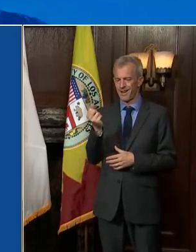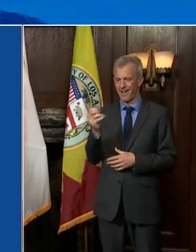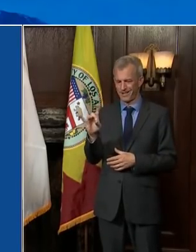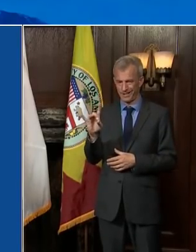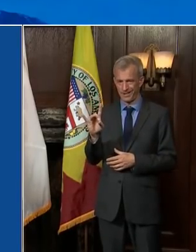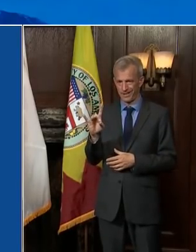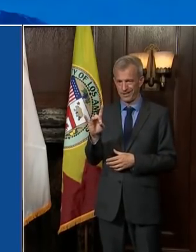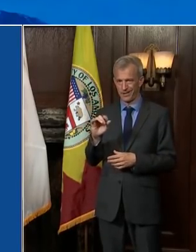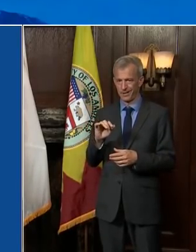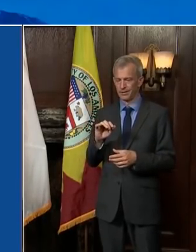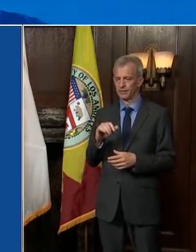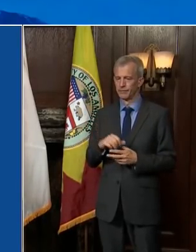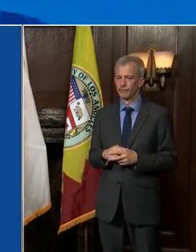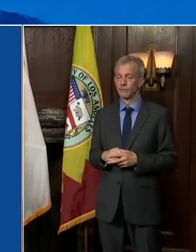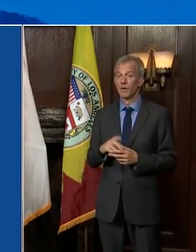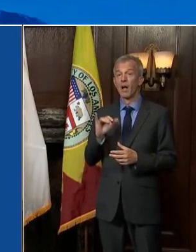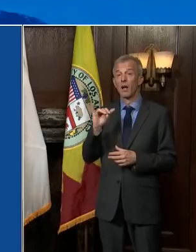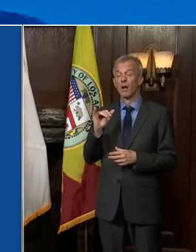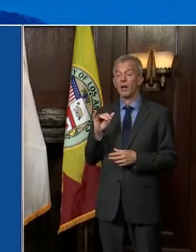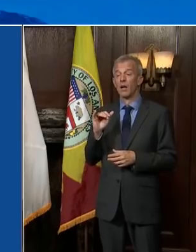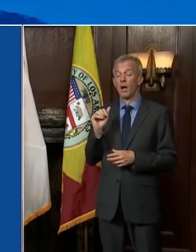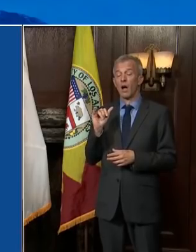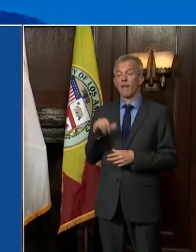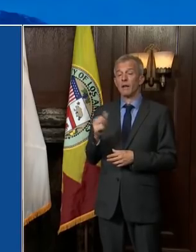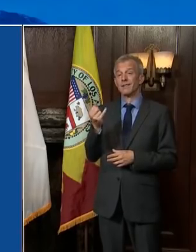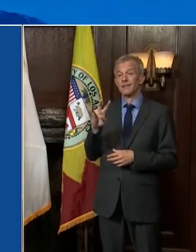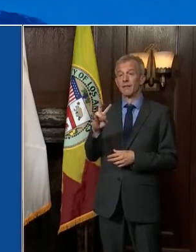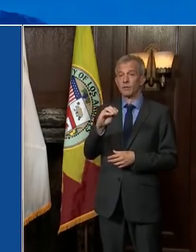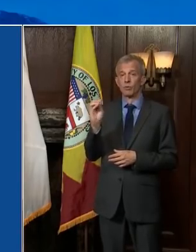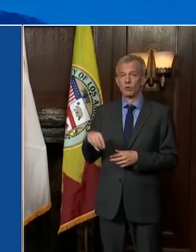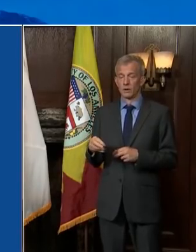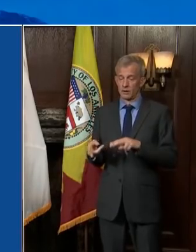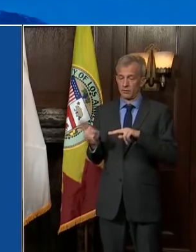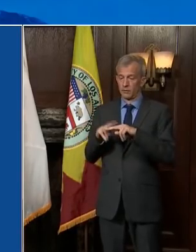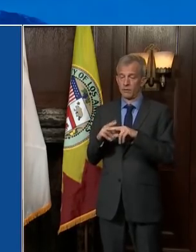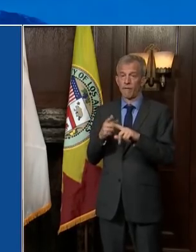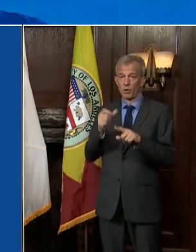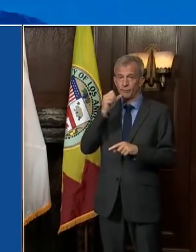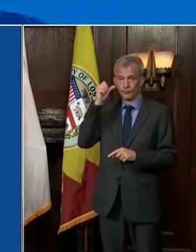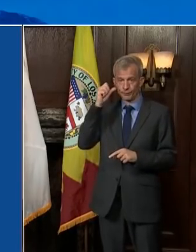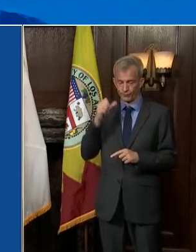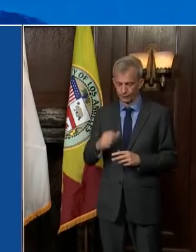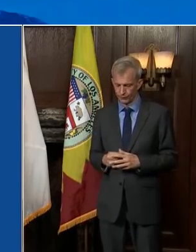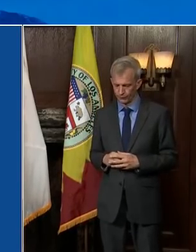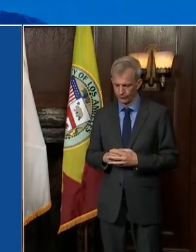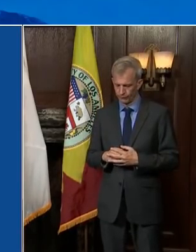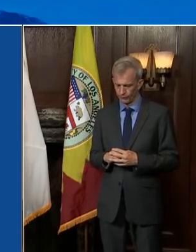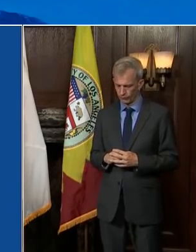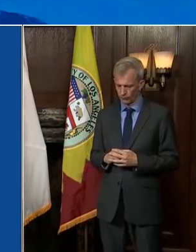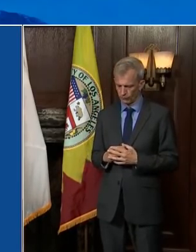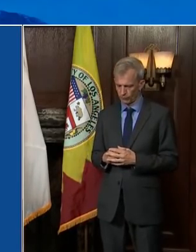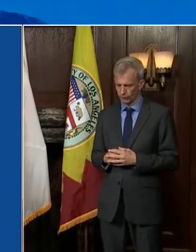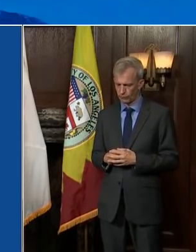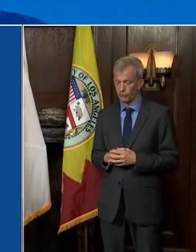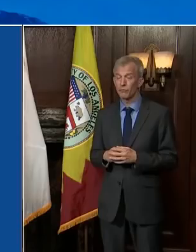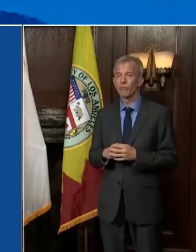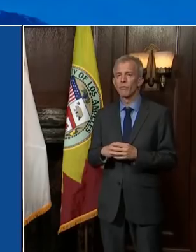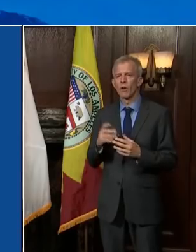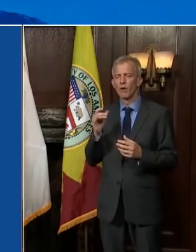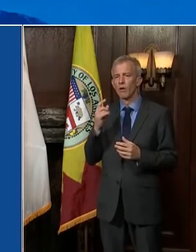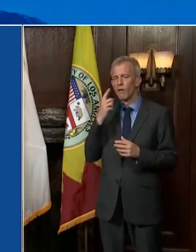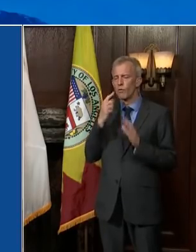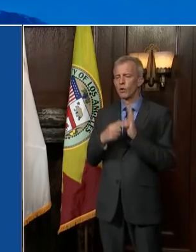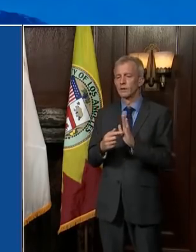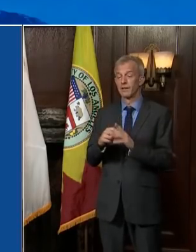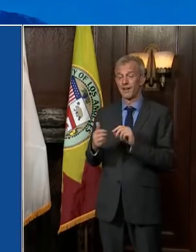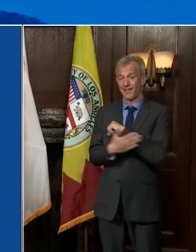3,518, a 17% increase over yesterday. To put that rate of increase in perspective, county cases